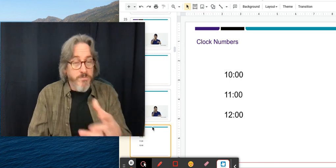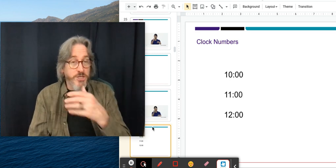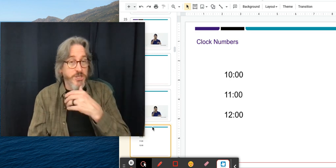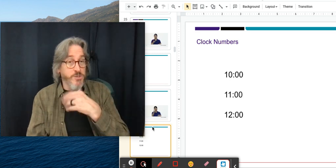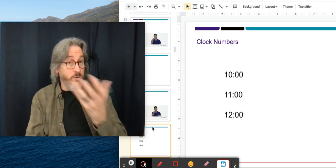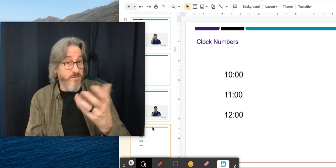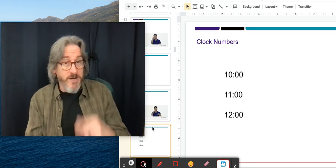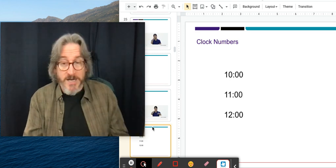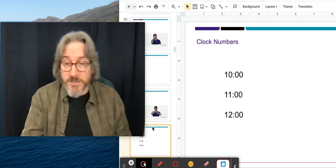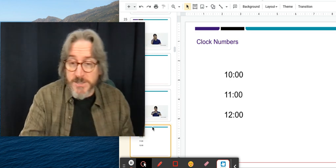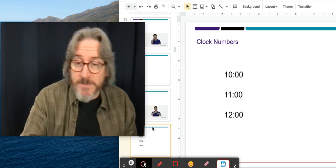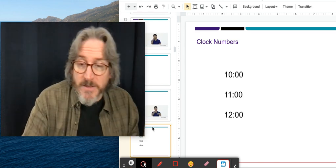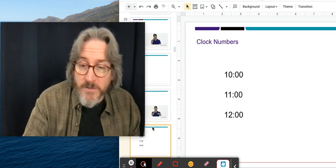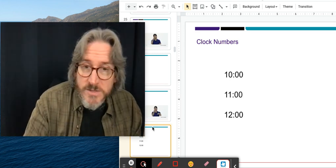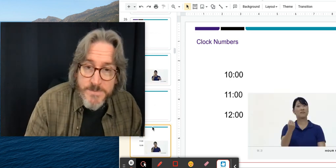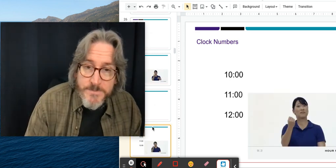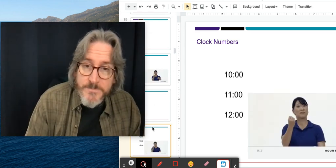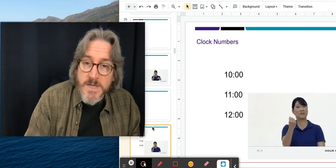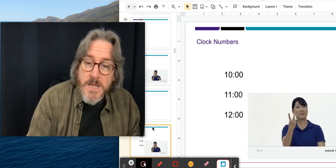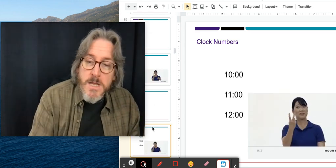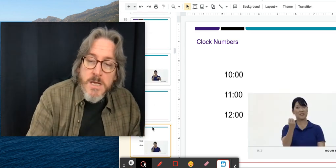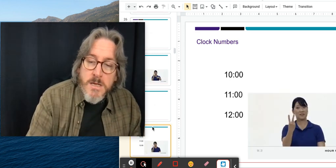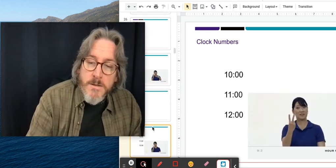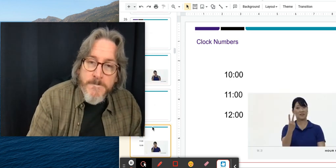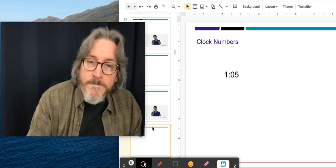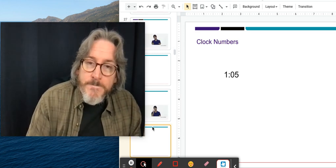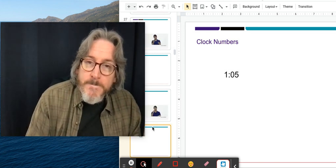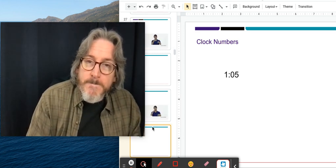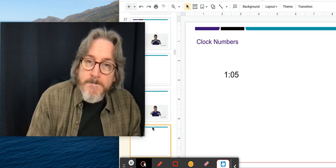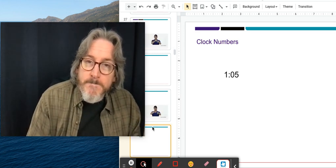So she shows both variations on those.